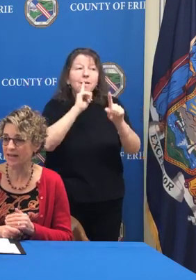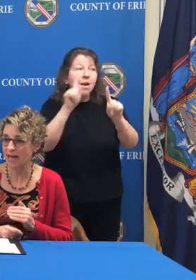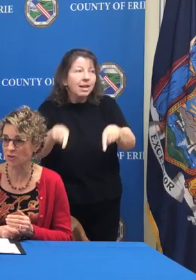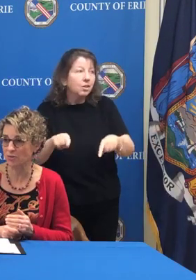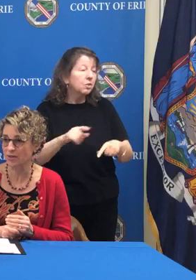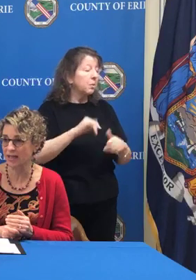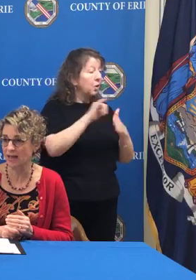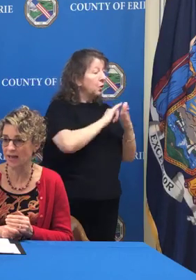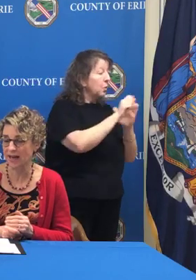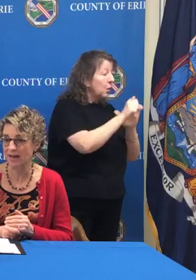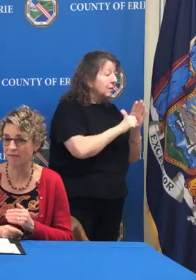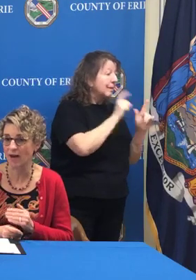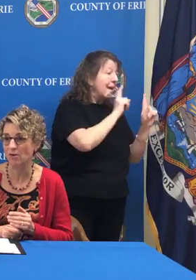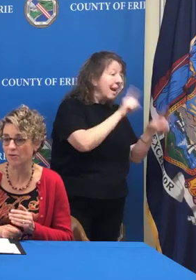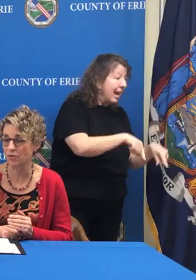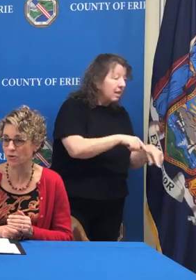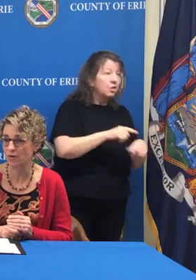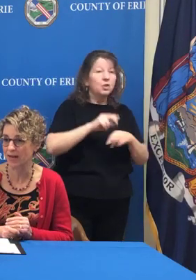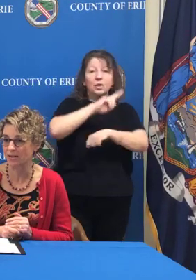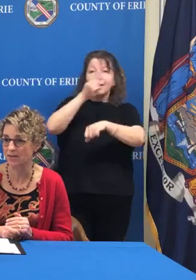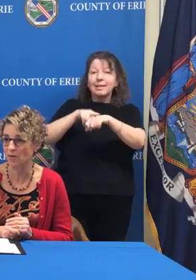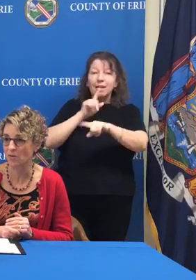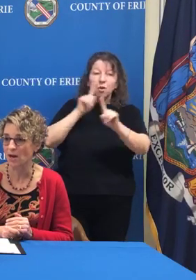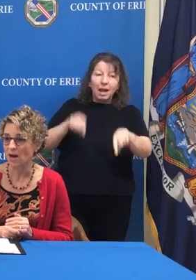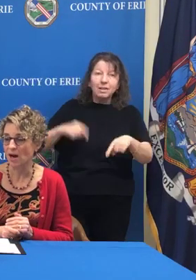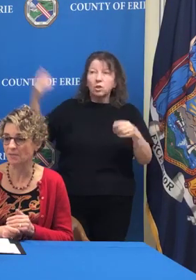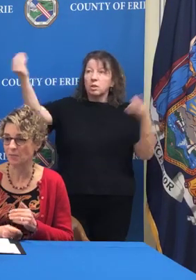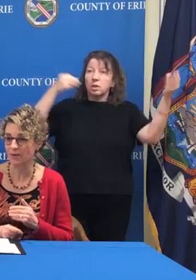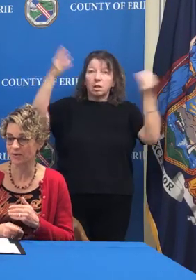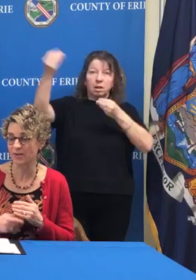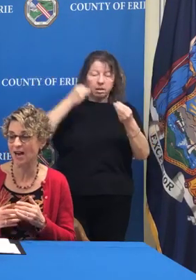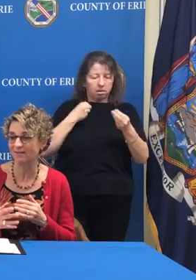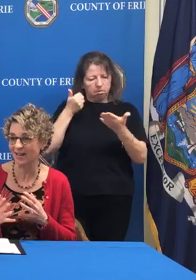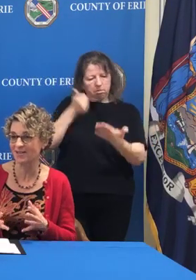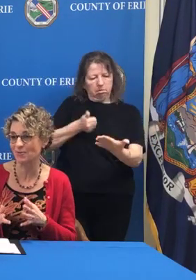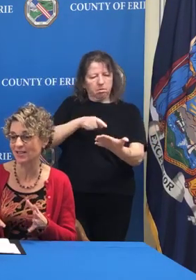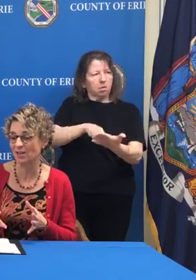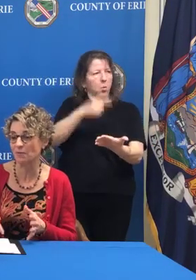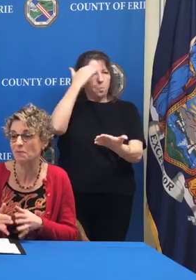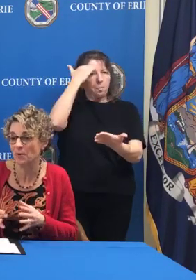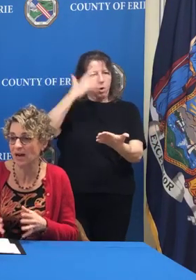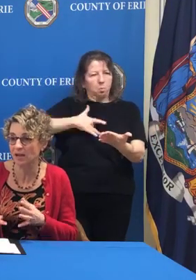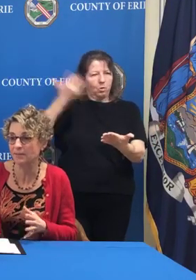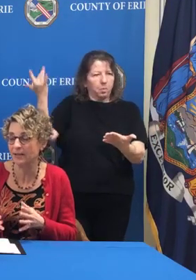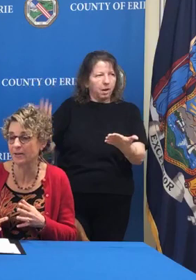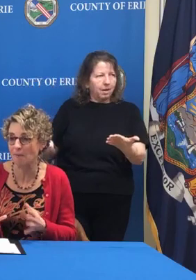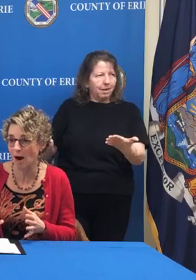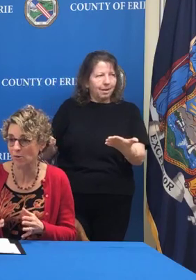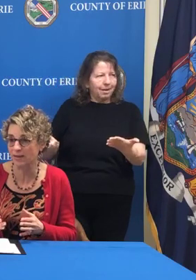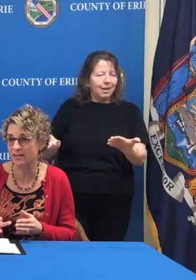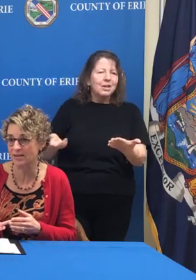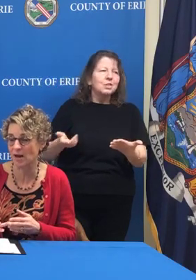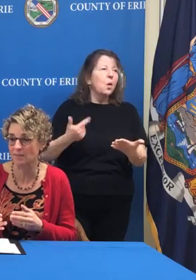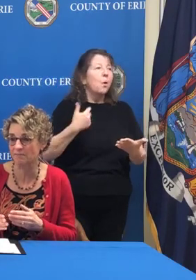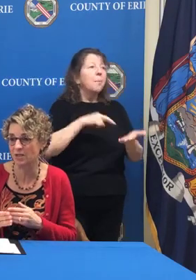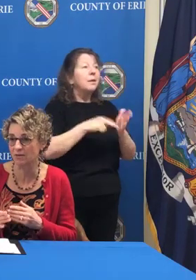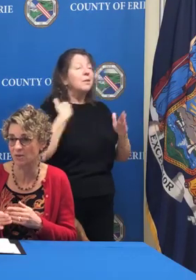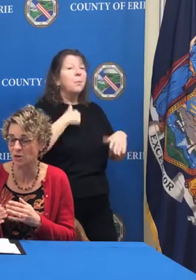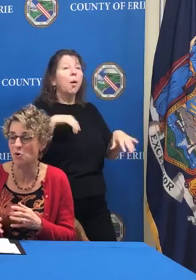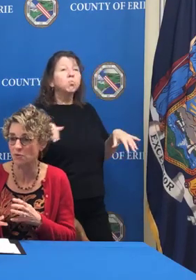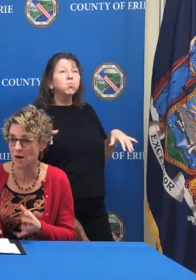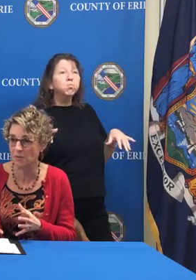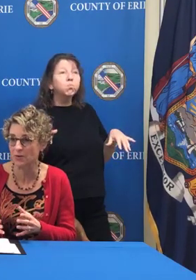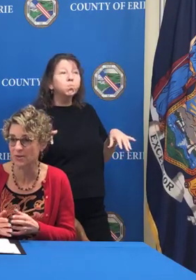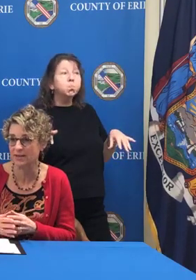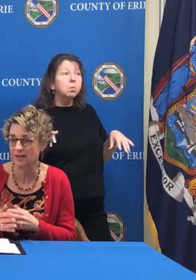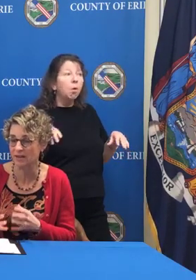and then national data and follow those trends. So we're not, I just want to tell people we're not completely powerless to